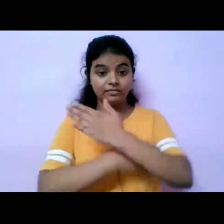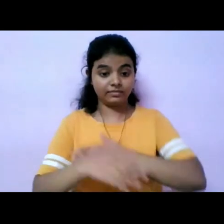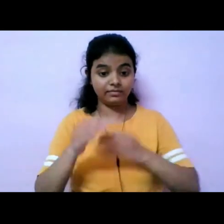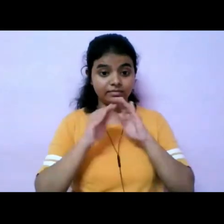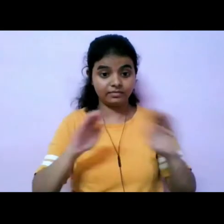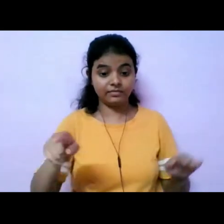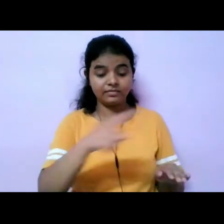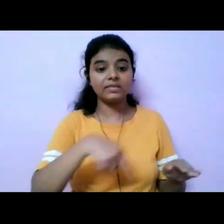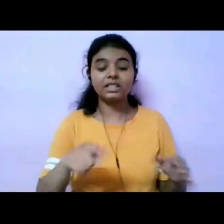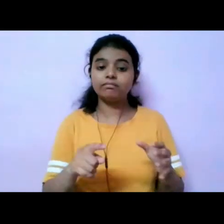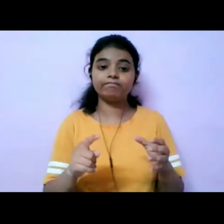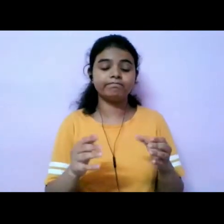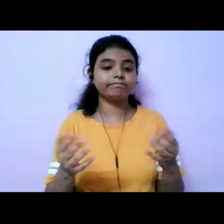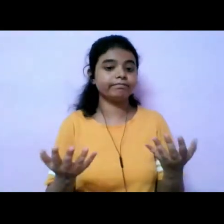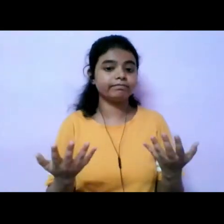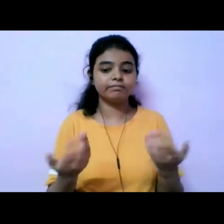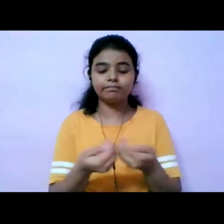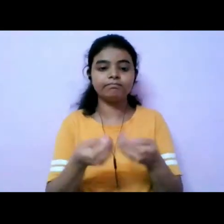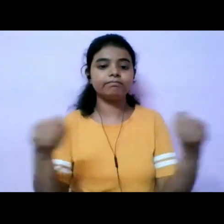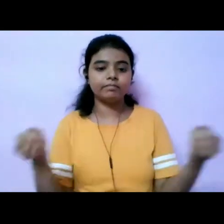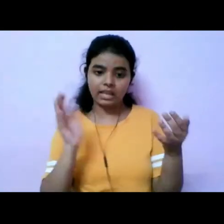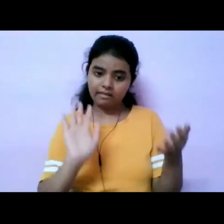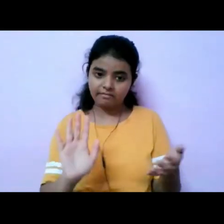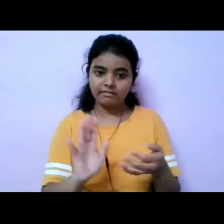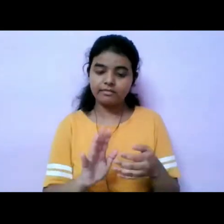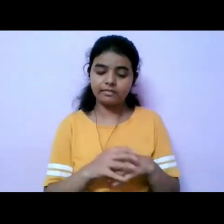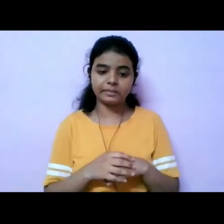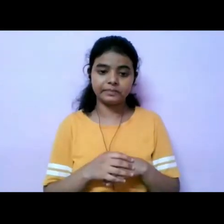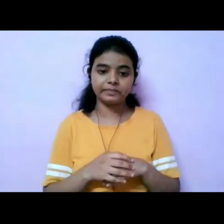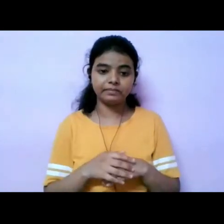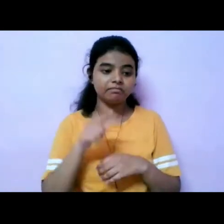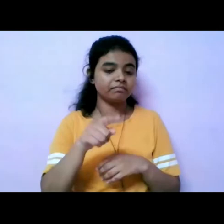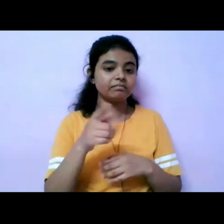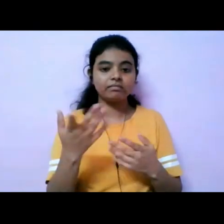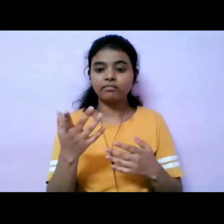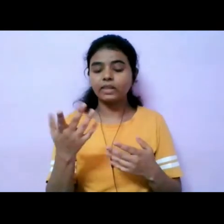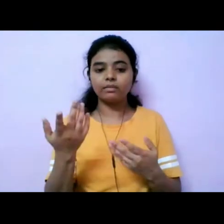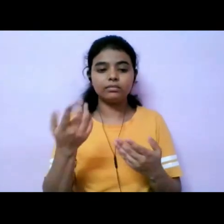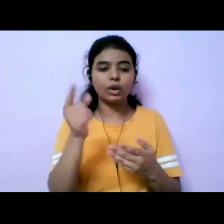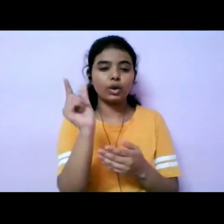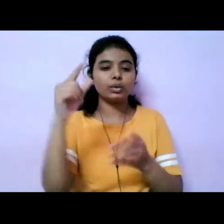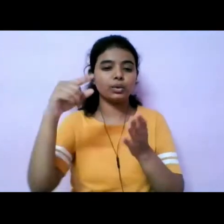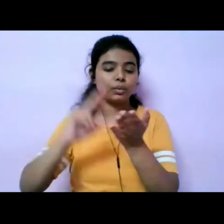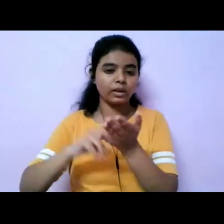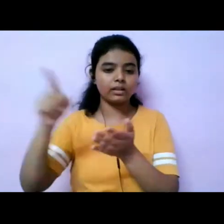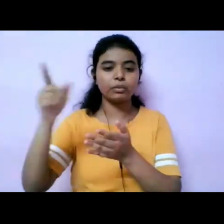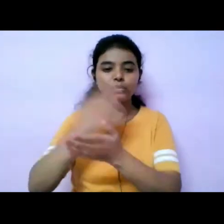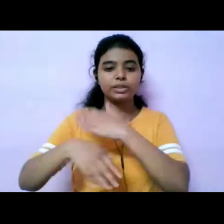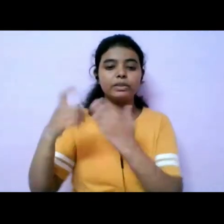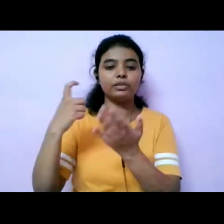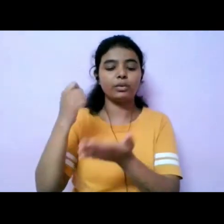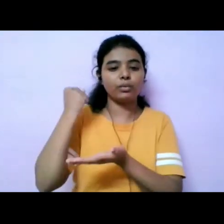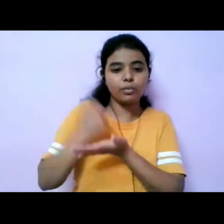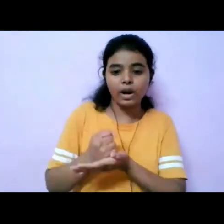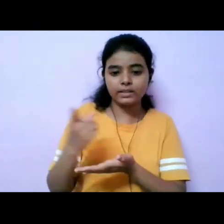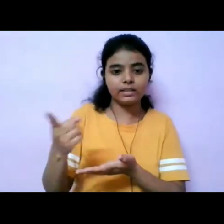largely segregated, and though the Kazakhs have signed the UN Charter on Disability Rights, in